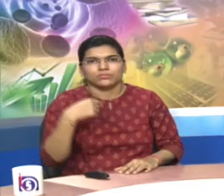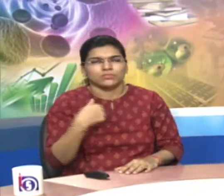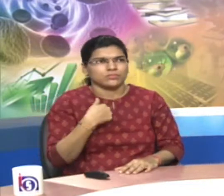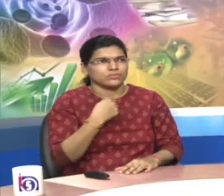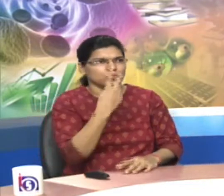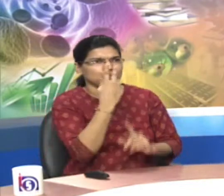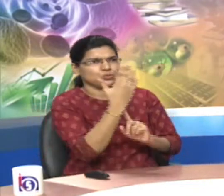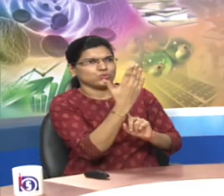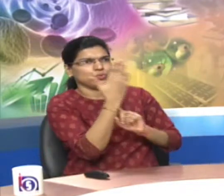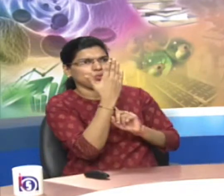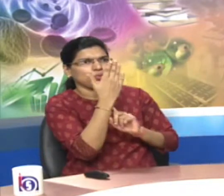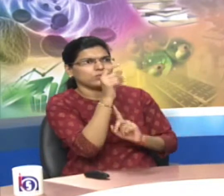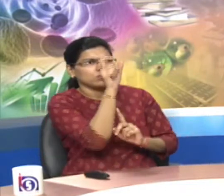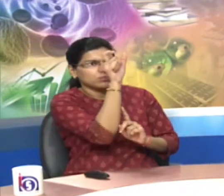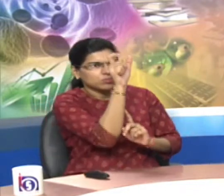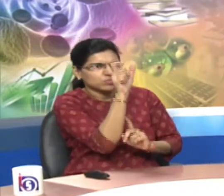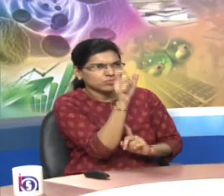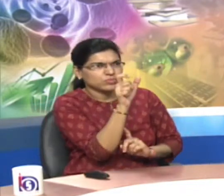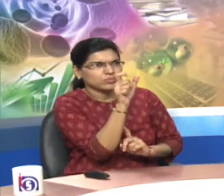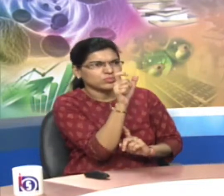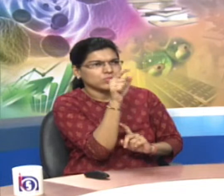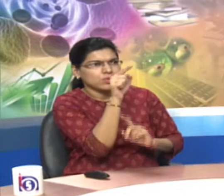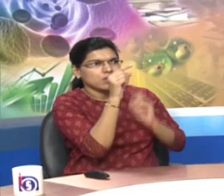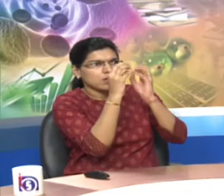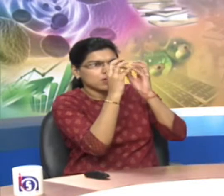want to select, then no click.